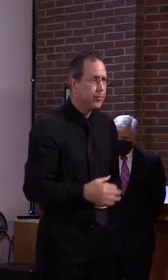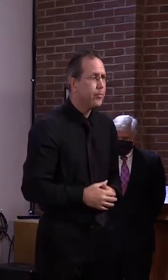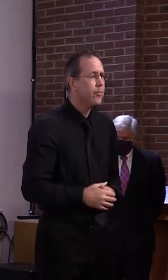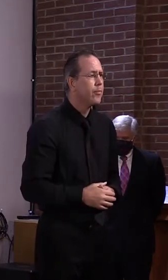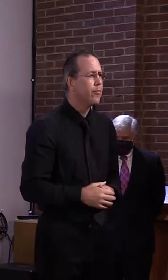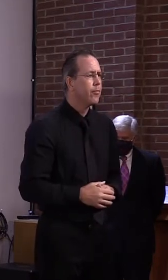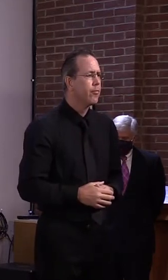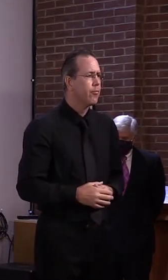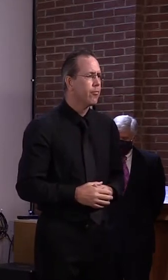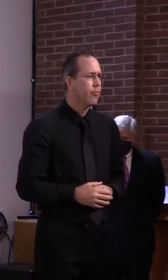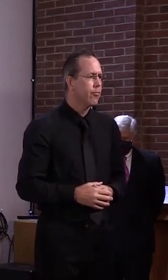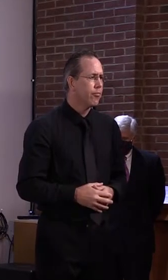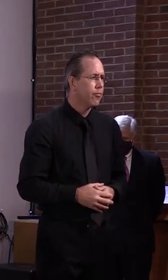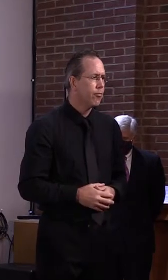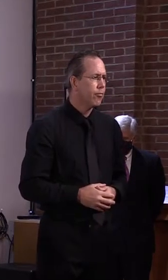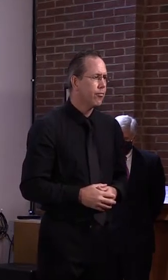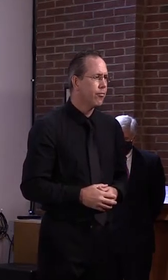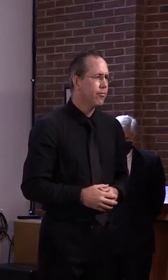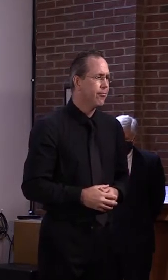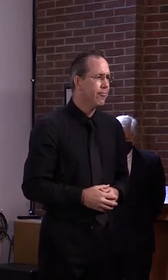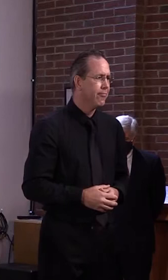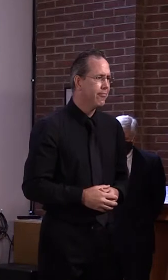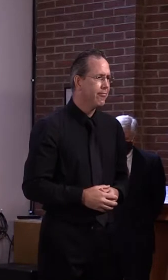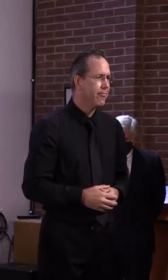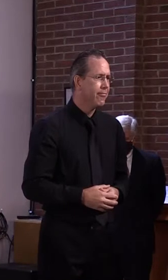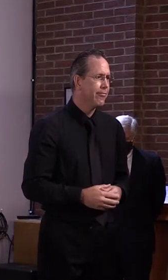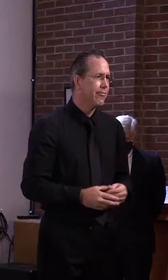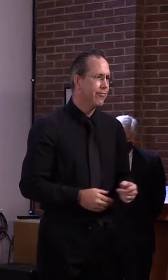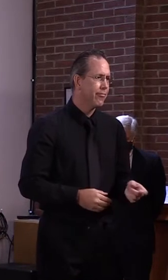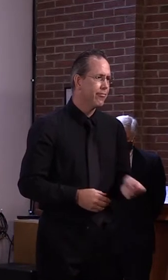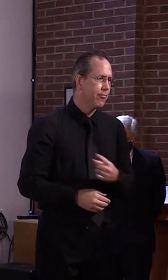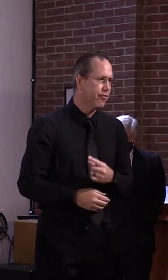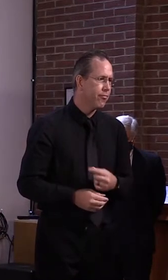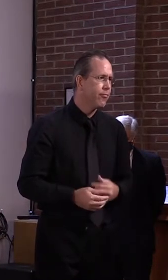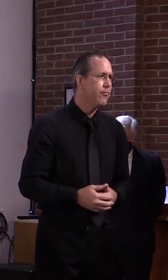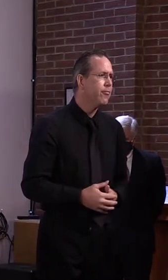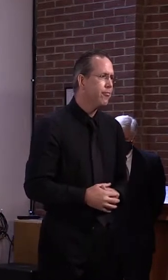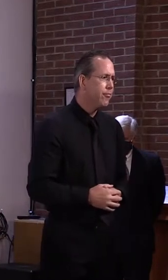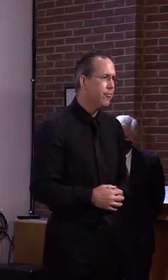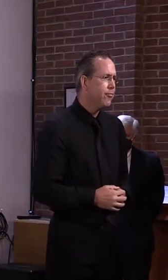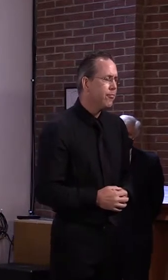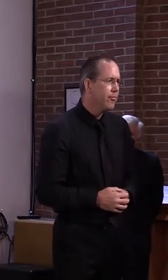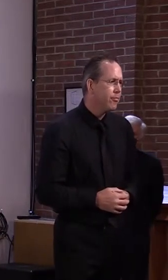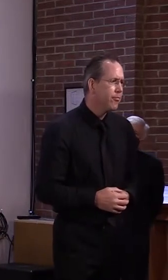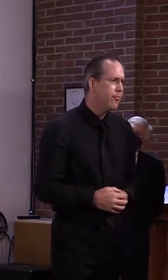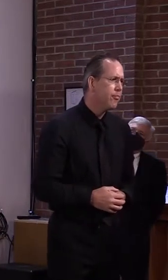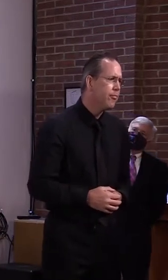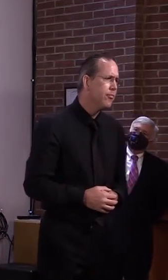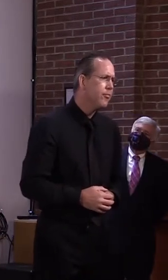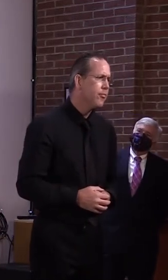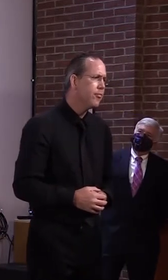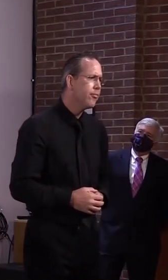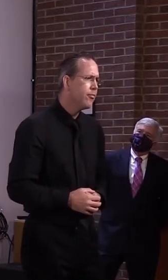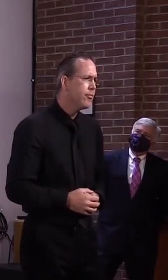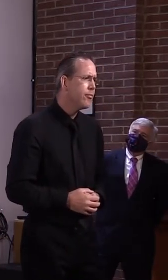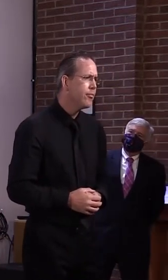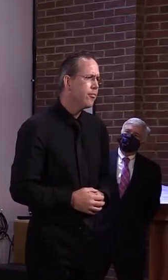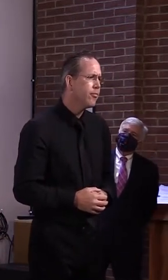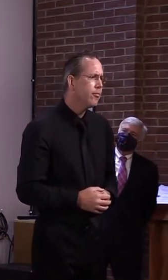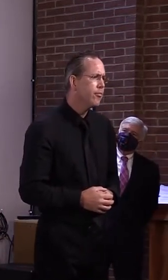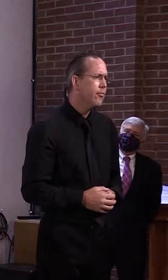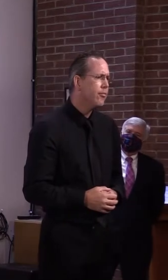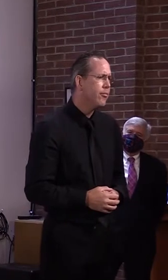There was a New York Times study too of a positive test from three